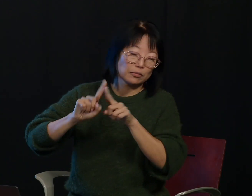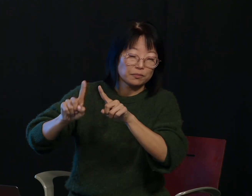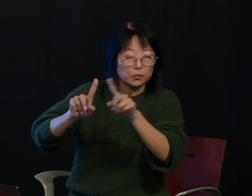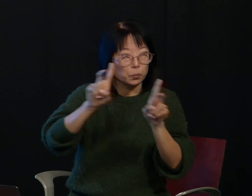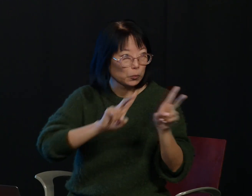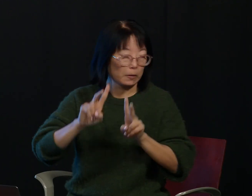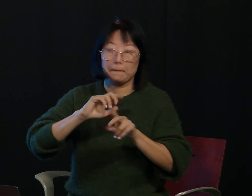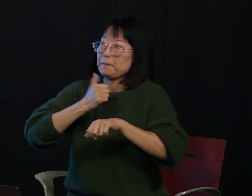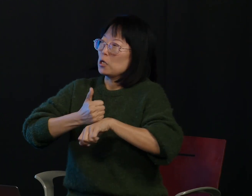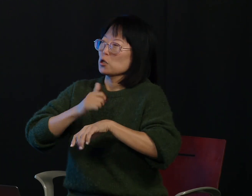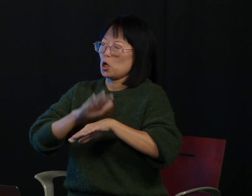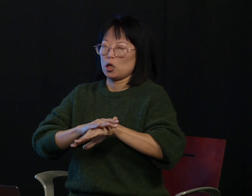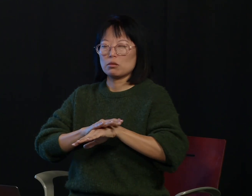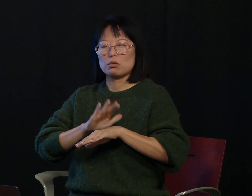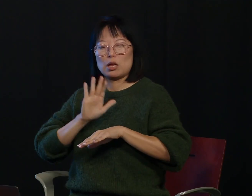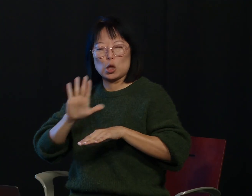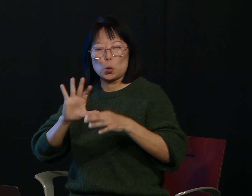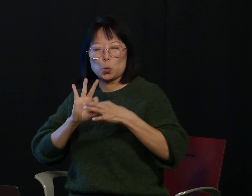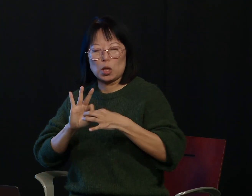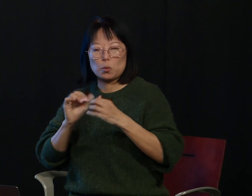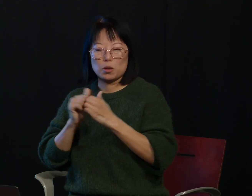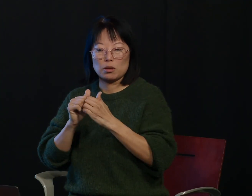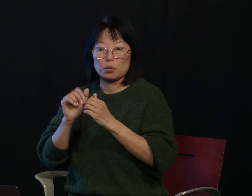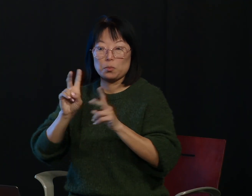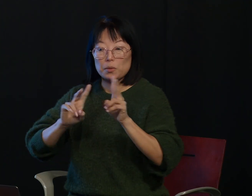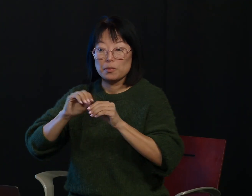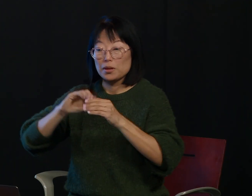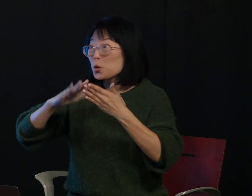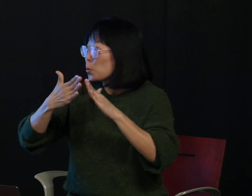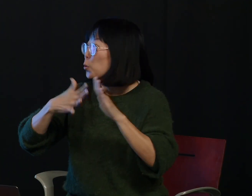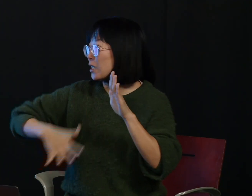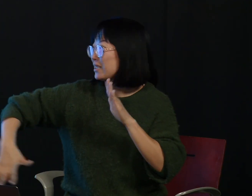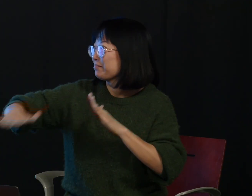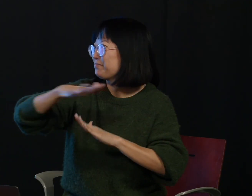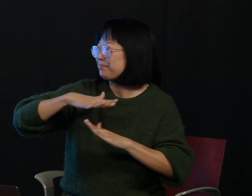for different people based on the relationship with the people in their community.